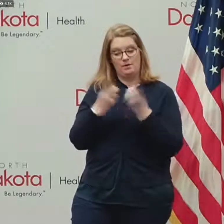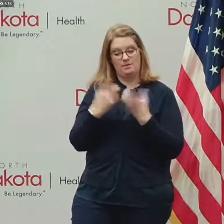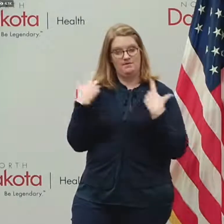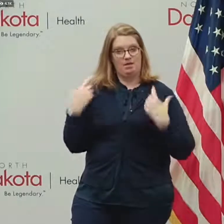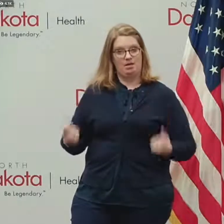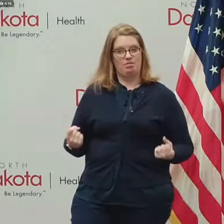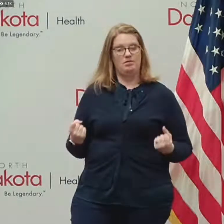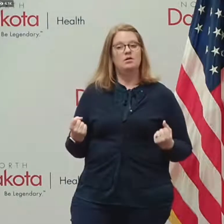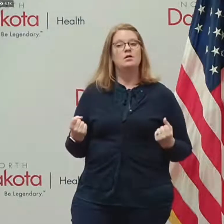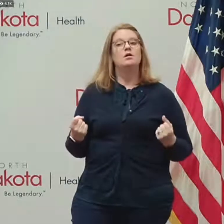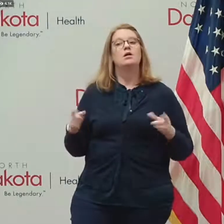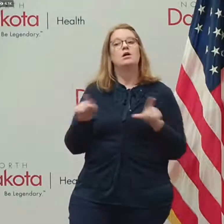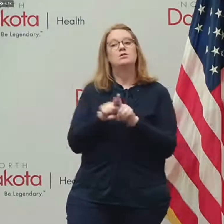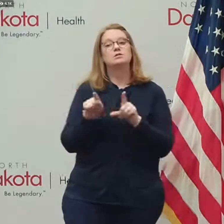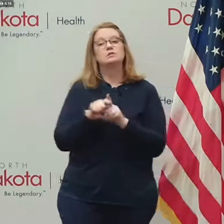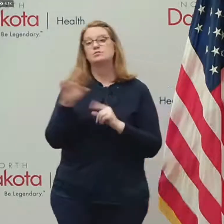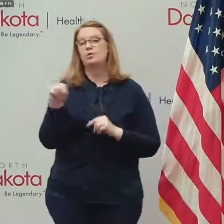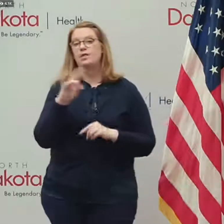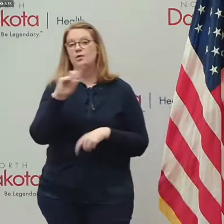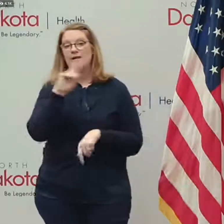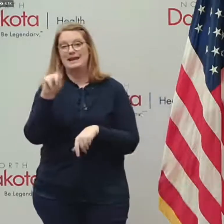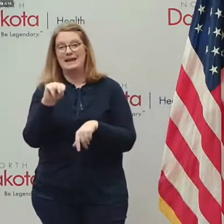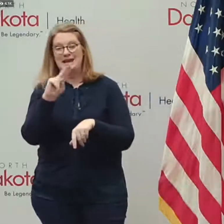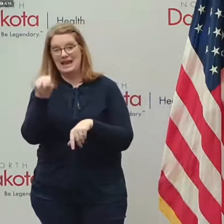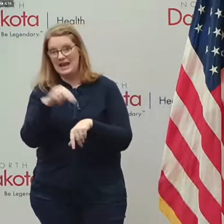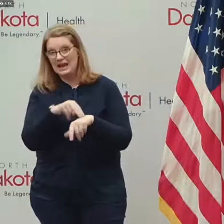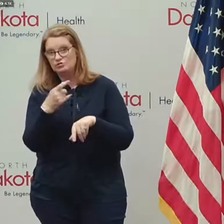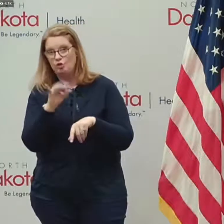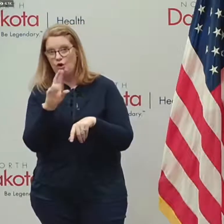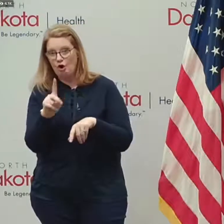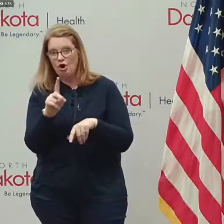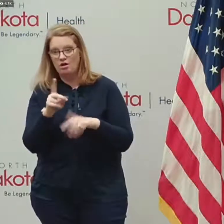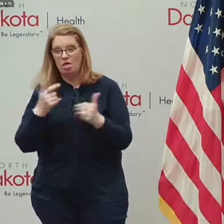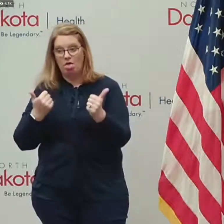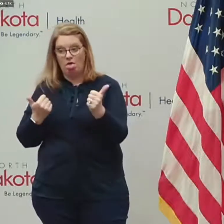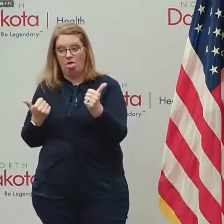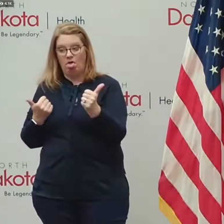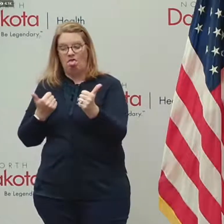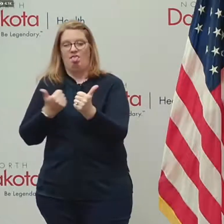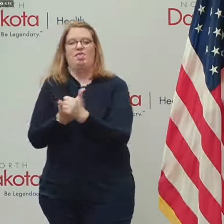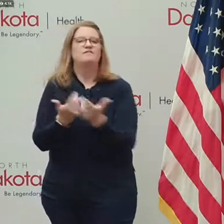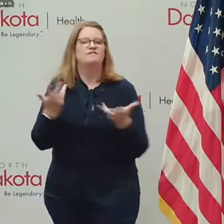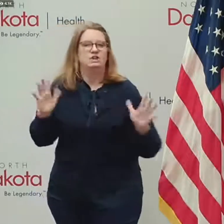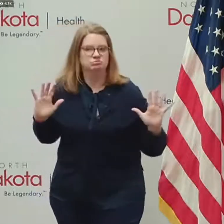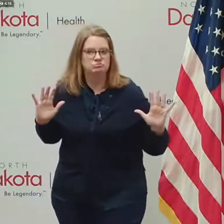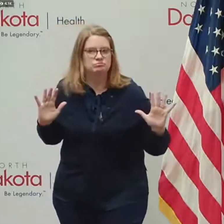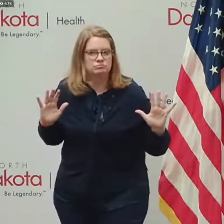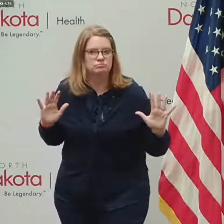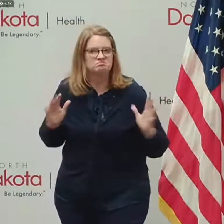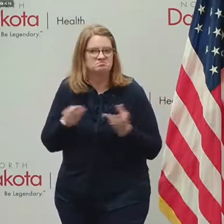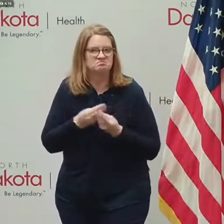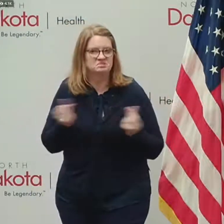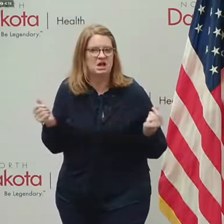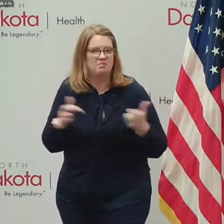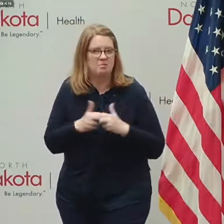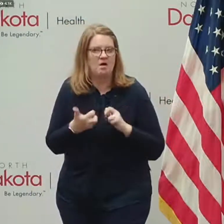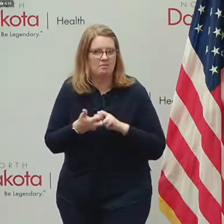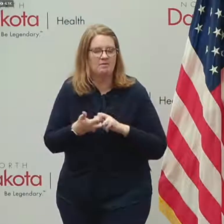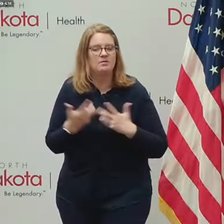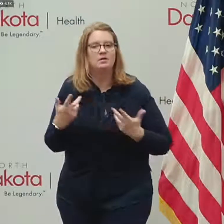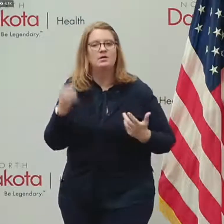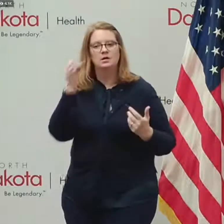Health, along with the North Dakota National Guard, has successfully resolved the backlog of notifications. We had got